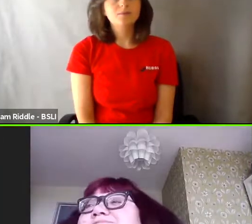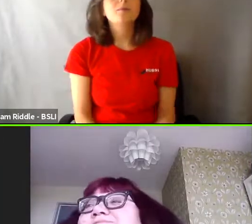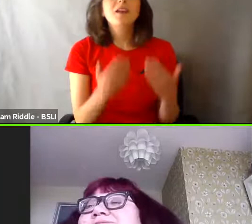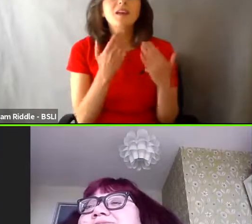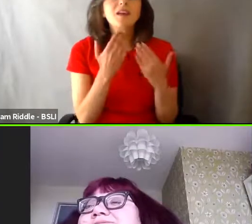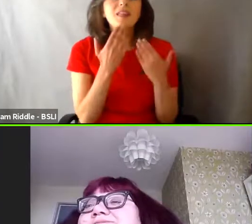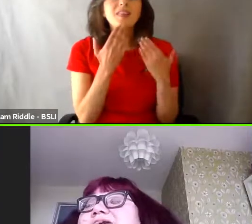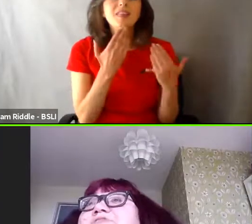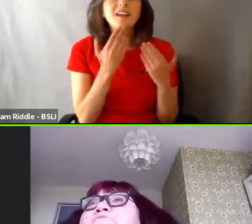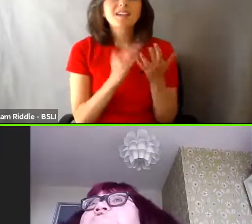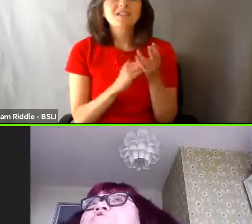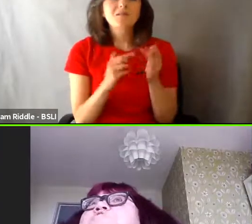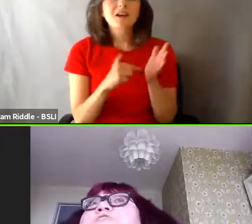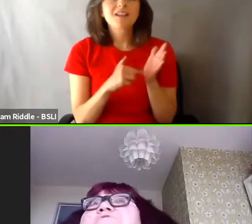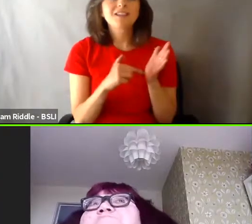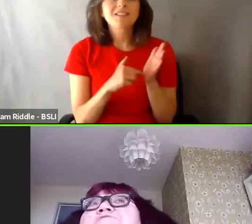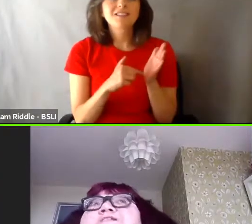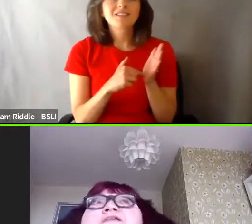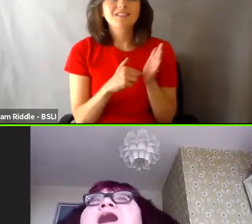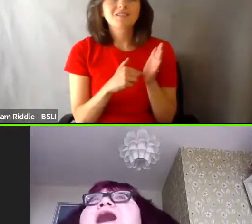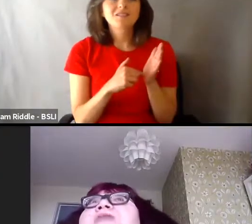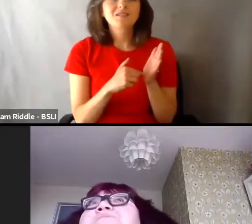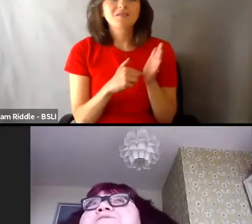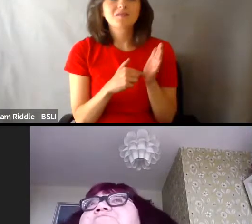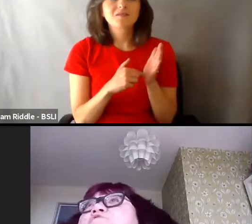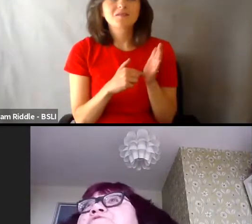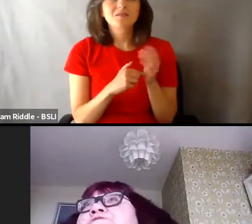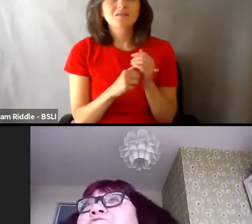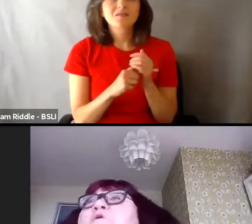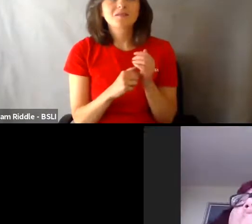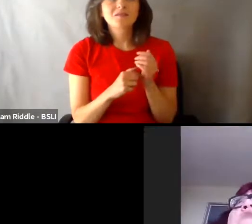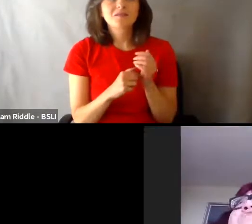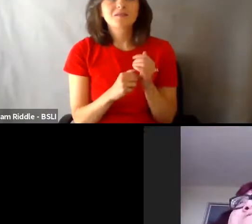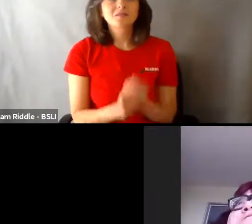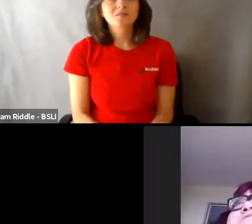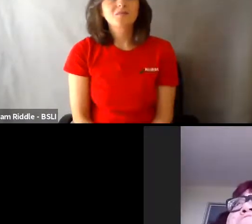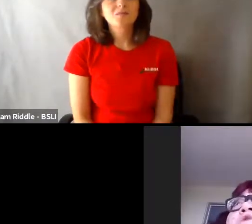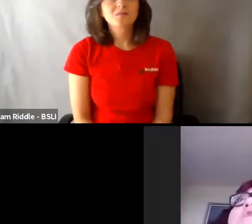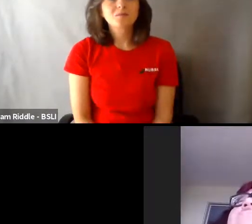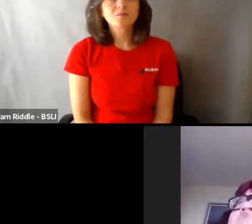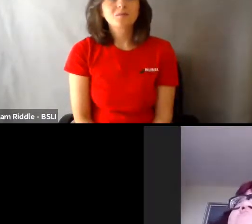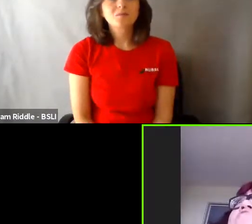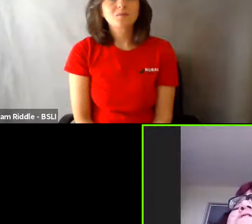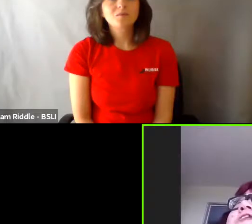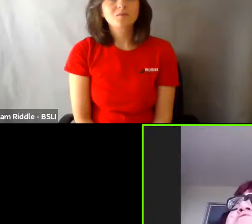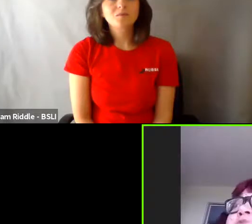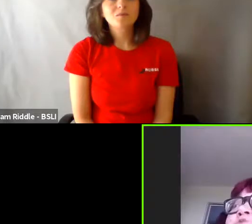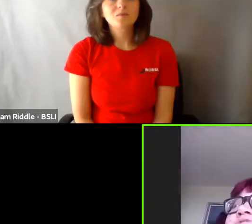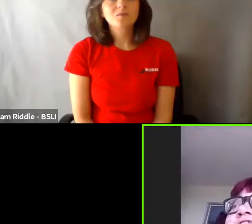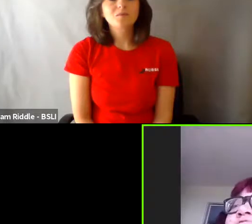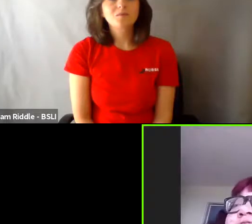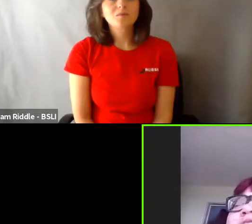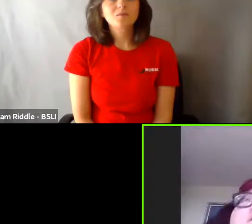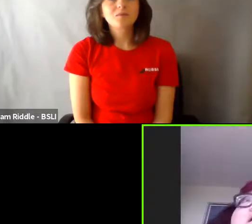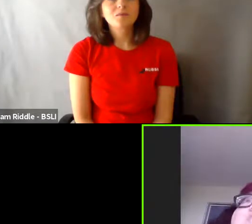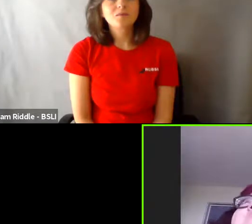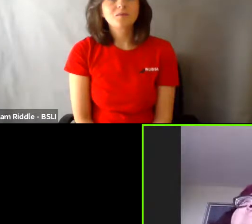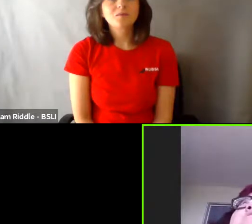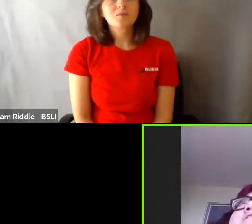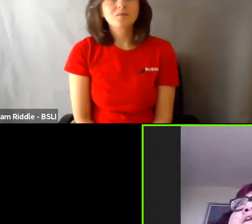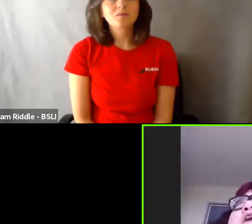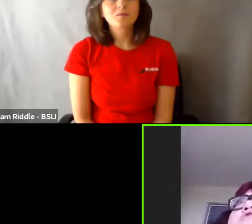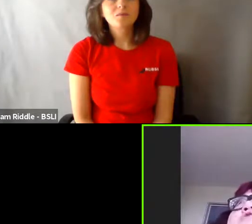Thanks, Matt. I think we'd all generally feel happier if all the welfare system was generally less punitive,